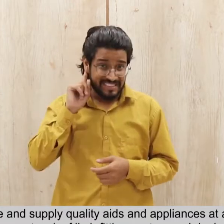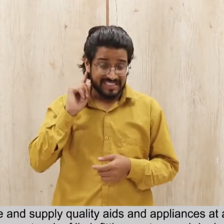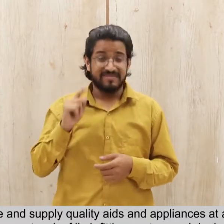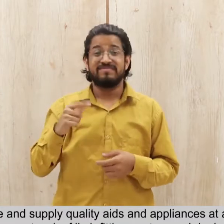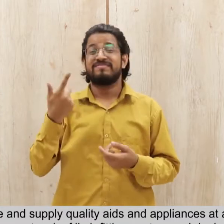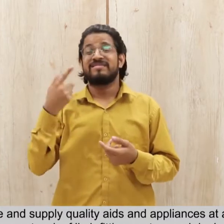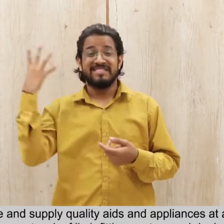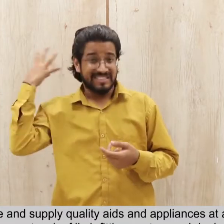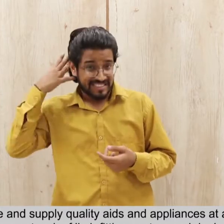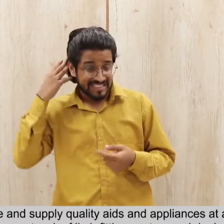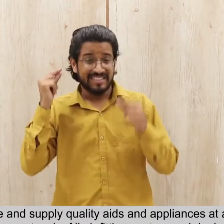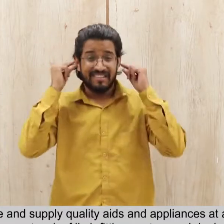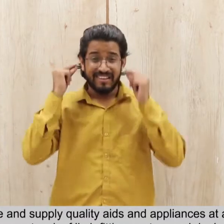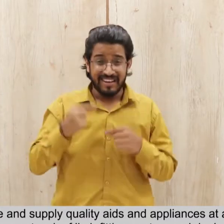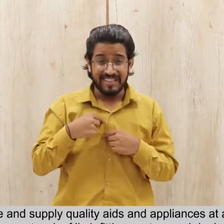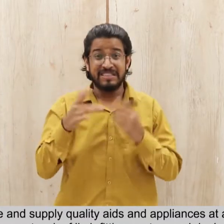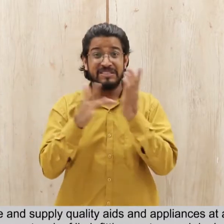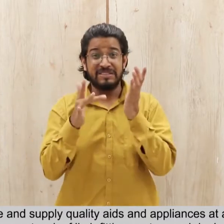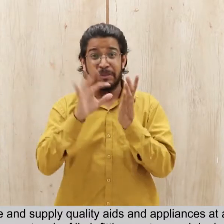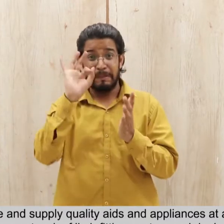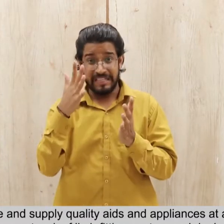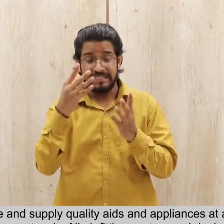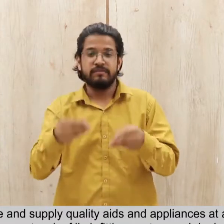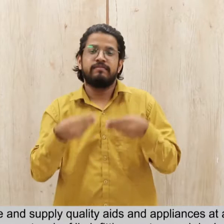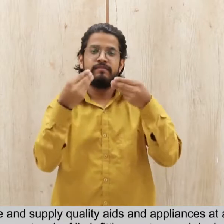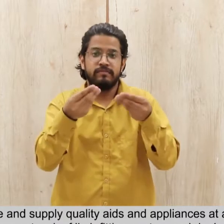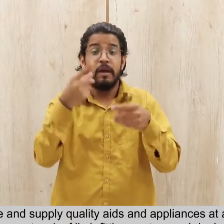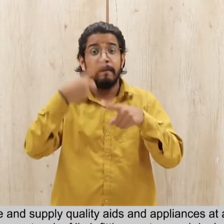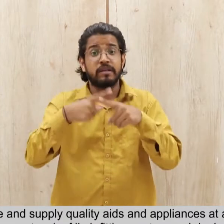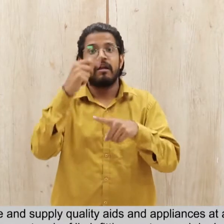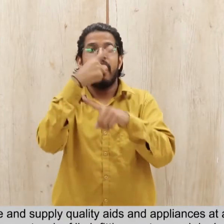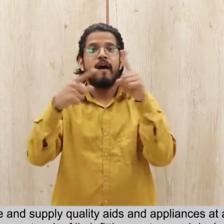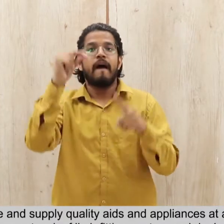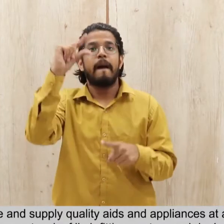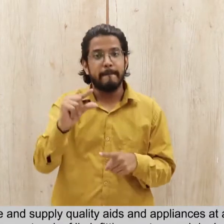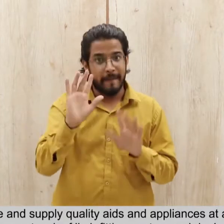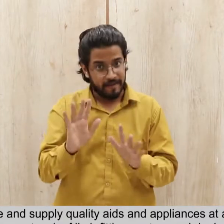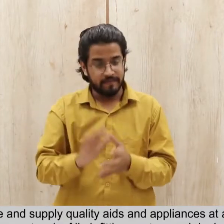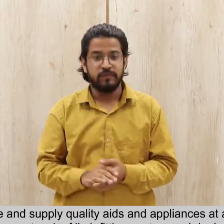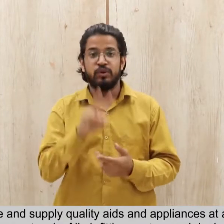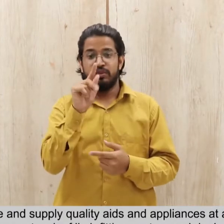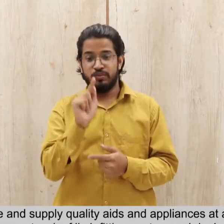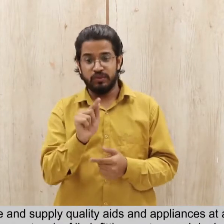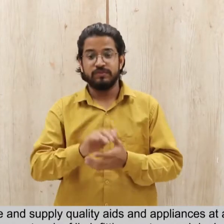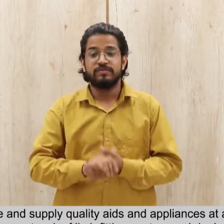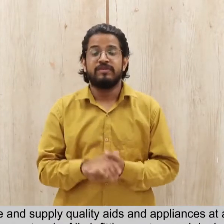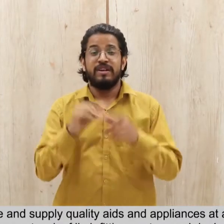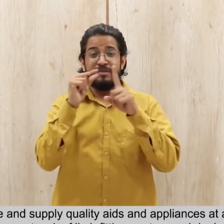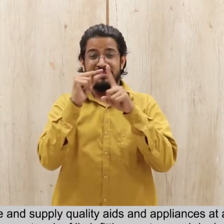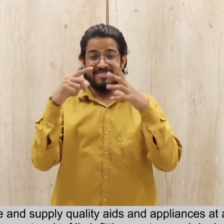appliances at affordable cost. to set up and strengthen a network of limb fitting